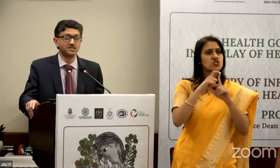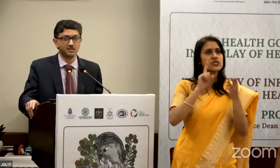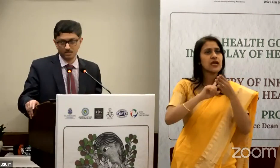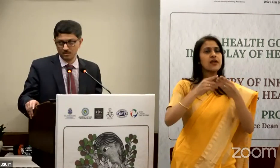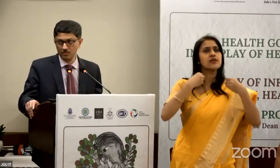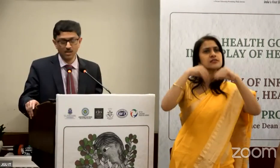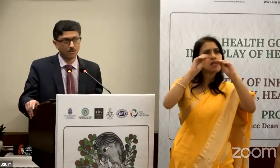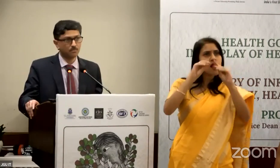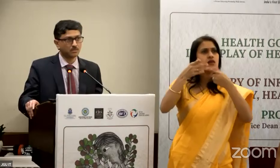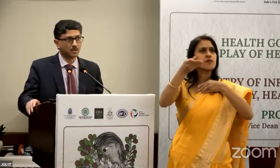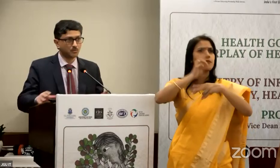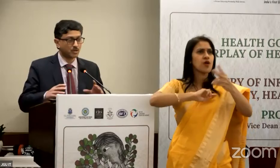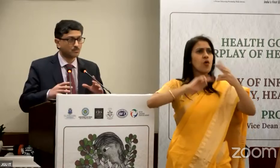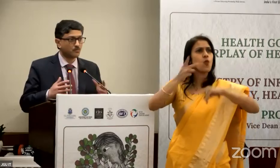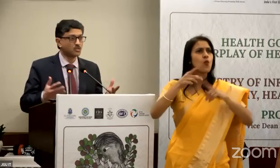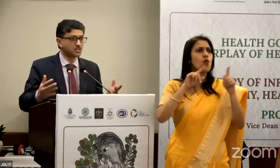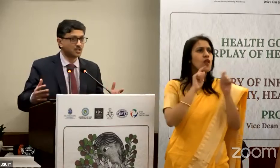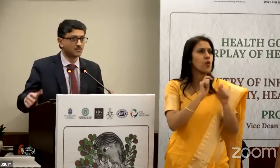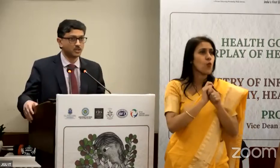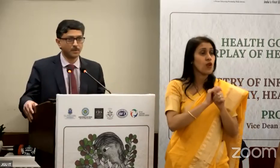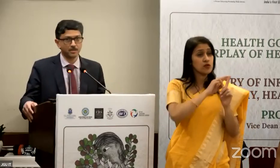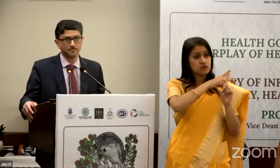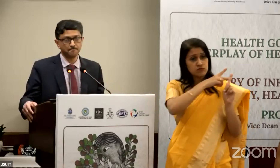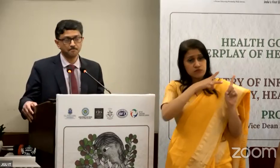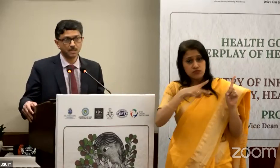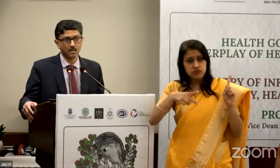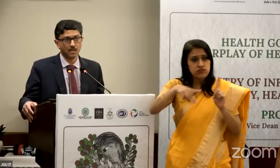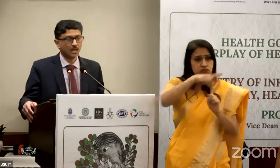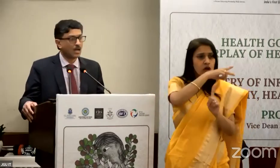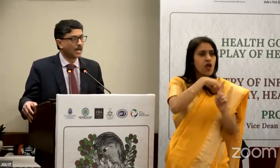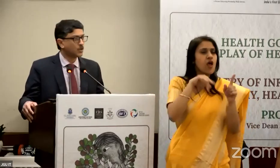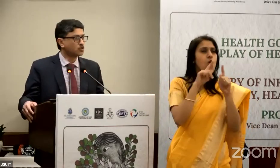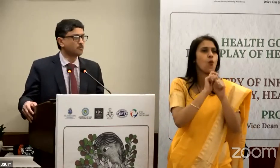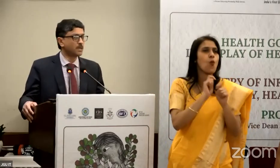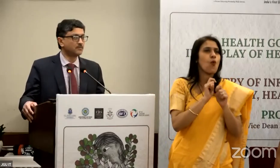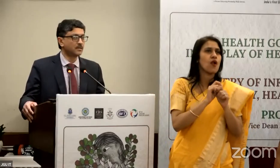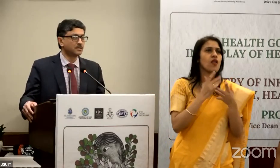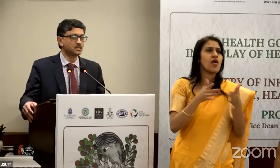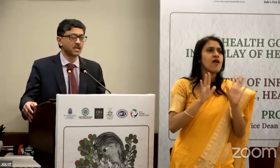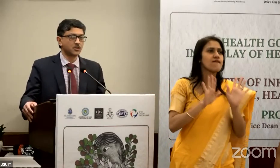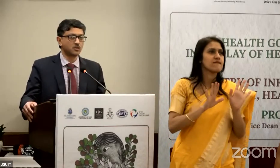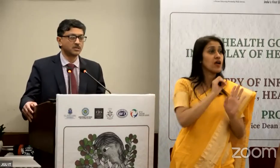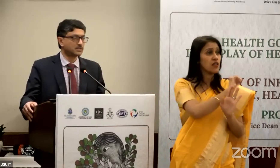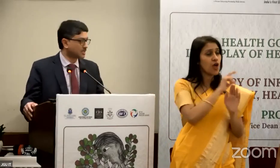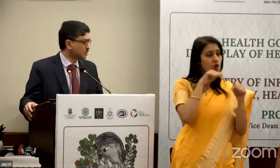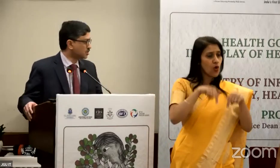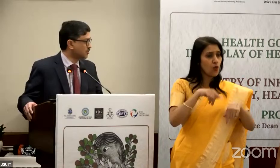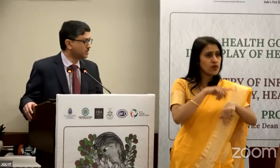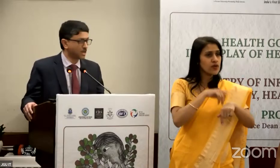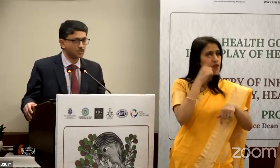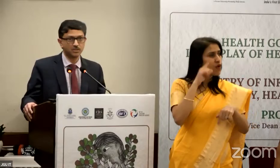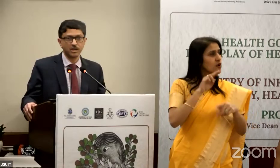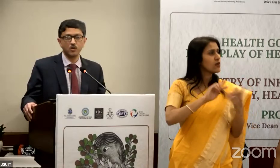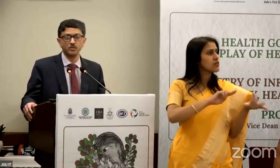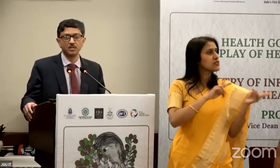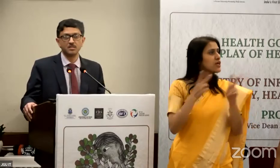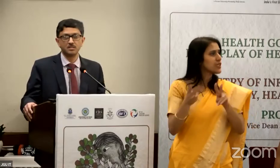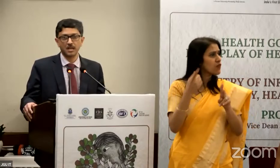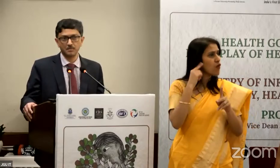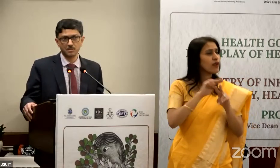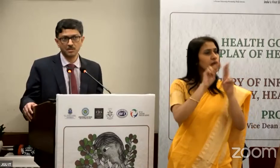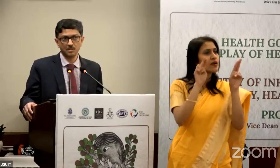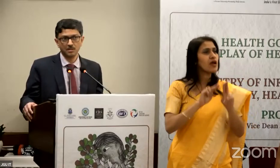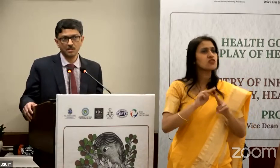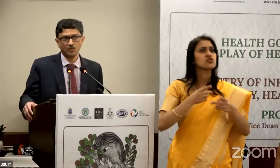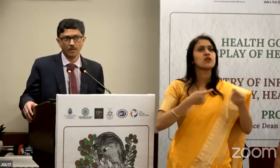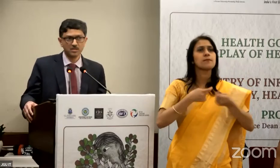complete circle. We have come to a full circle, for that matter. And I also believe that this is actually the trajectory of international trade law in the recent